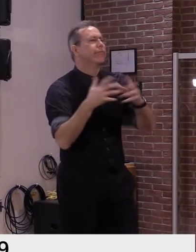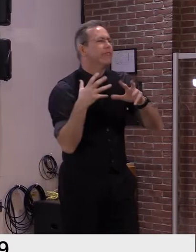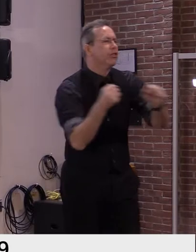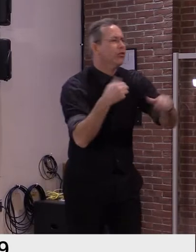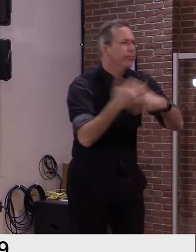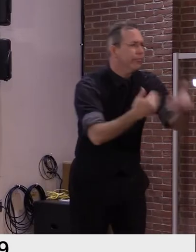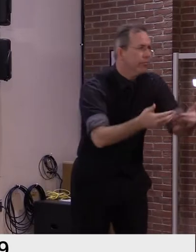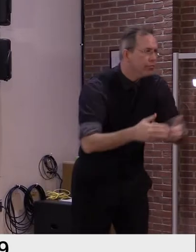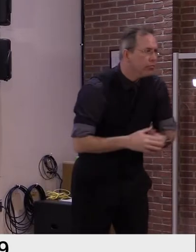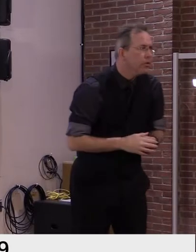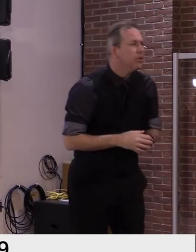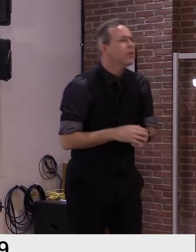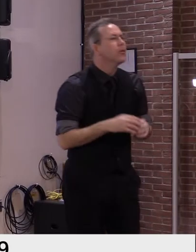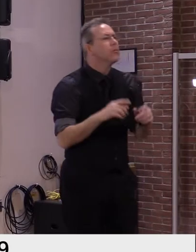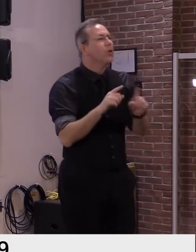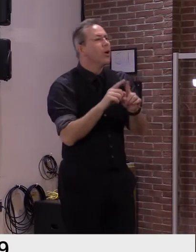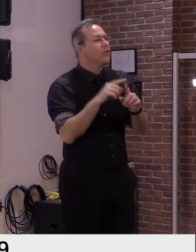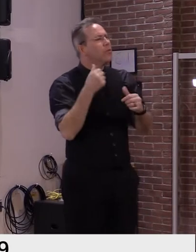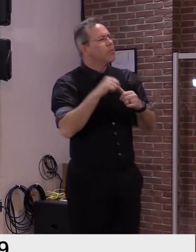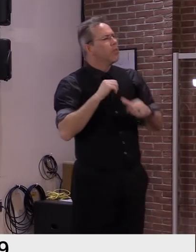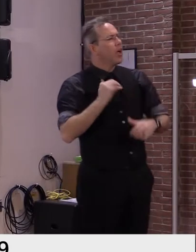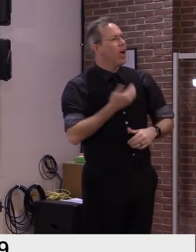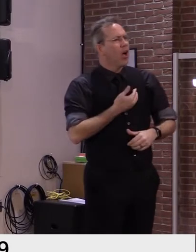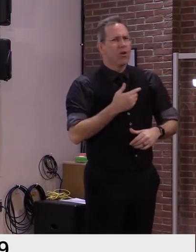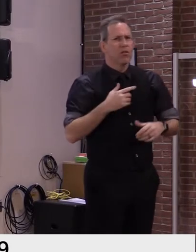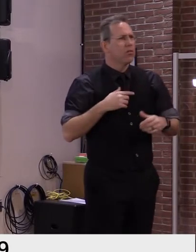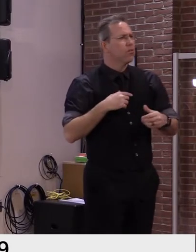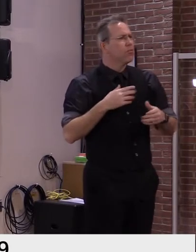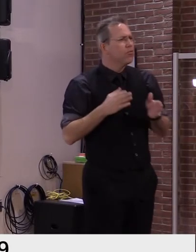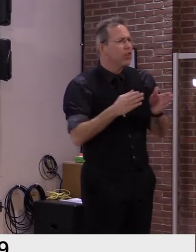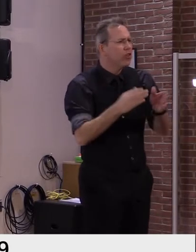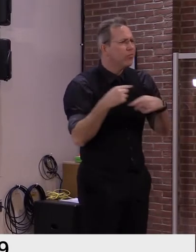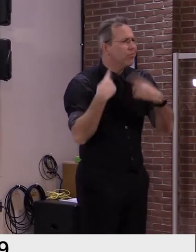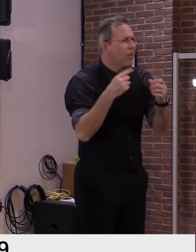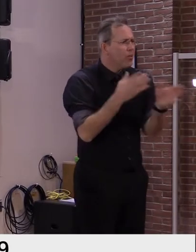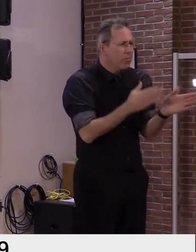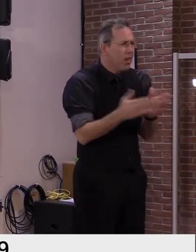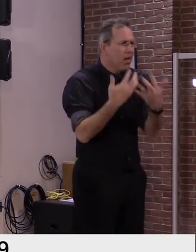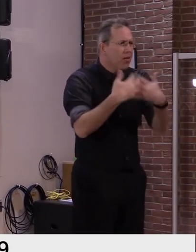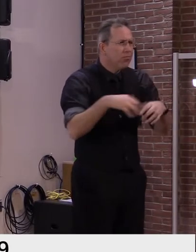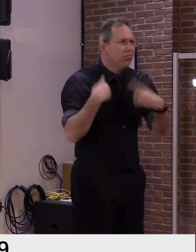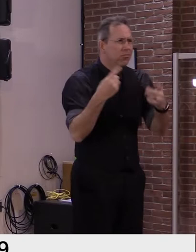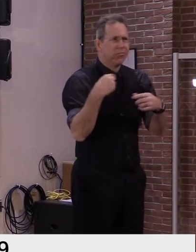will prove to be one of the fastest and most effective in the country.